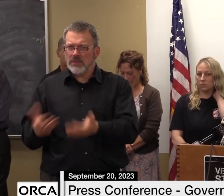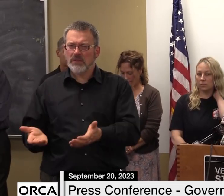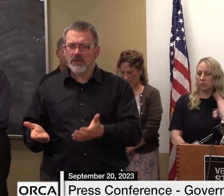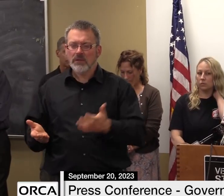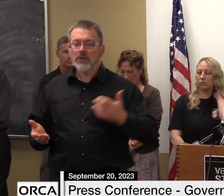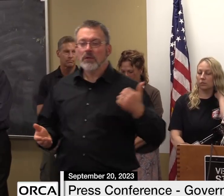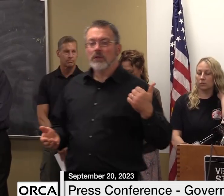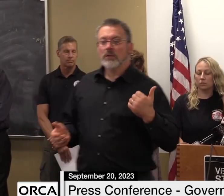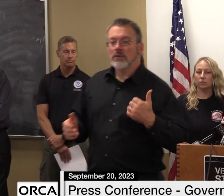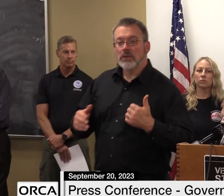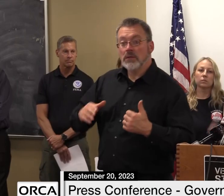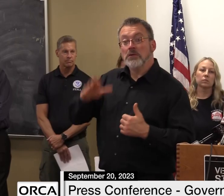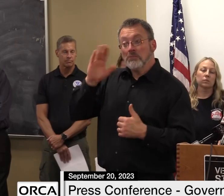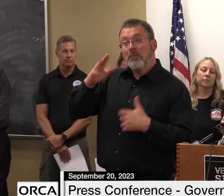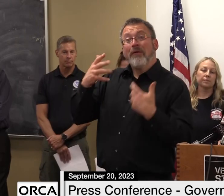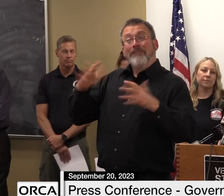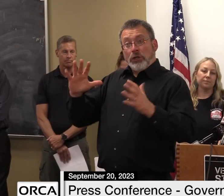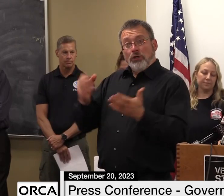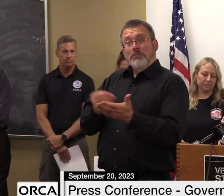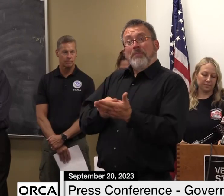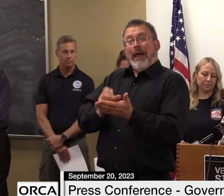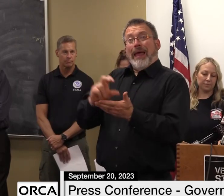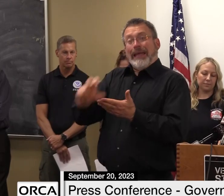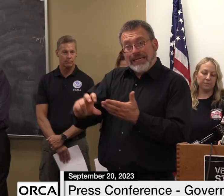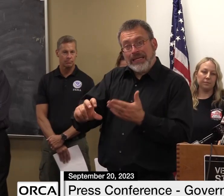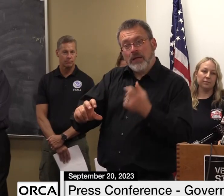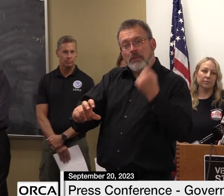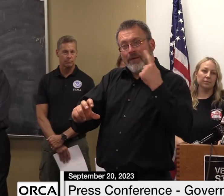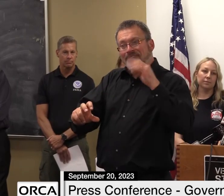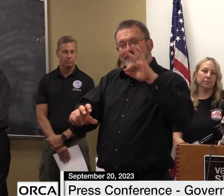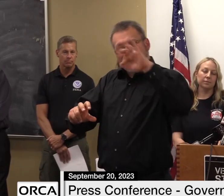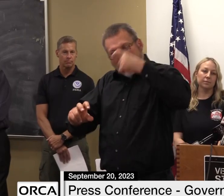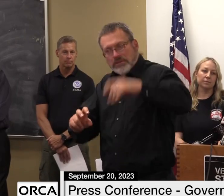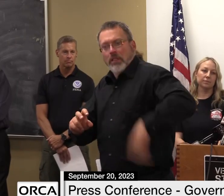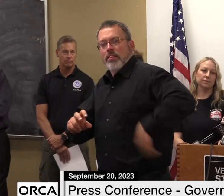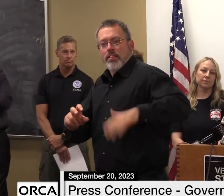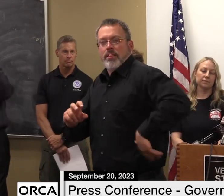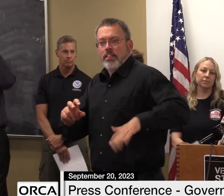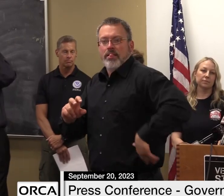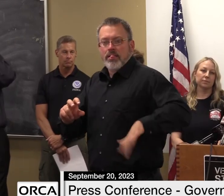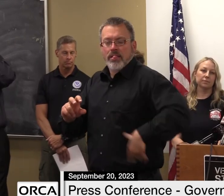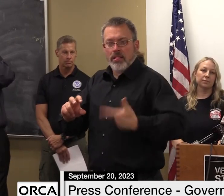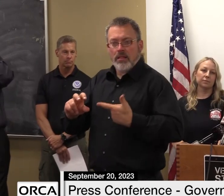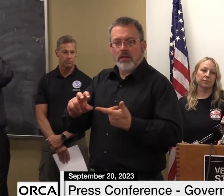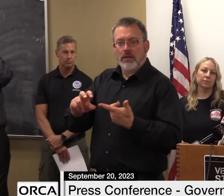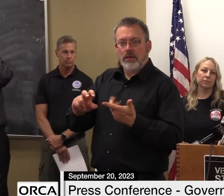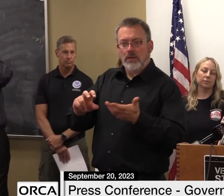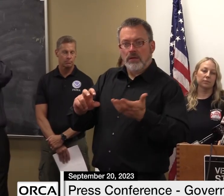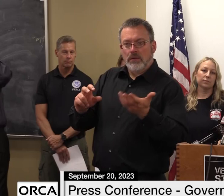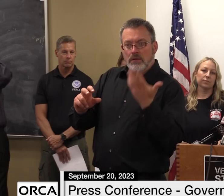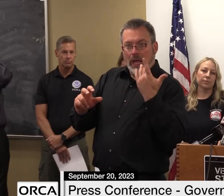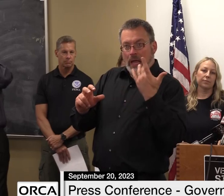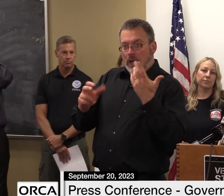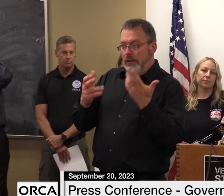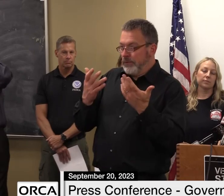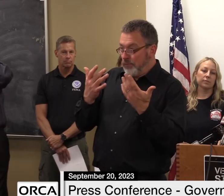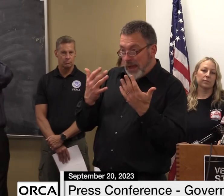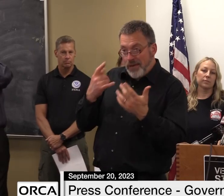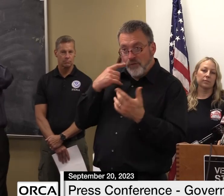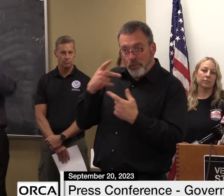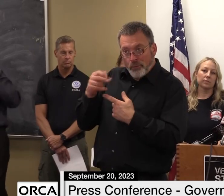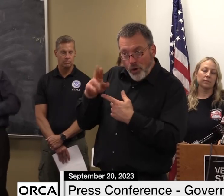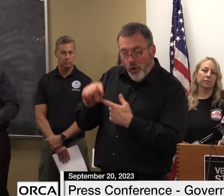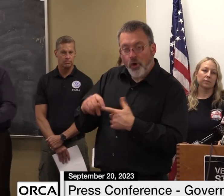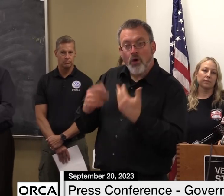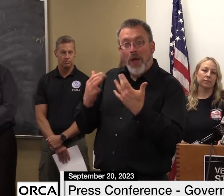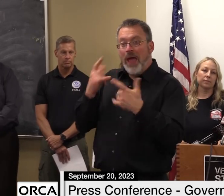they have not had their heating systems repaired. And that could be due to supply chain issues or not being able to find